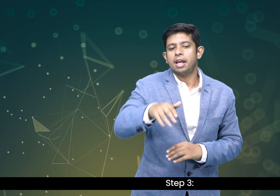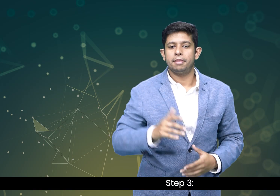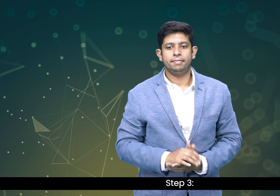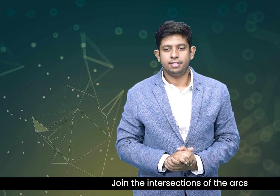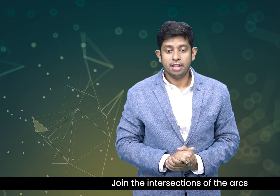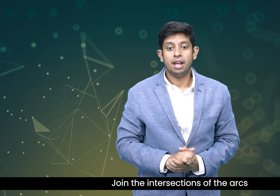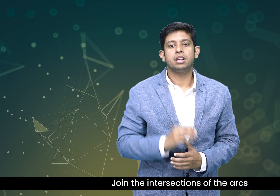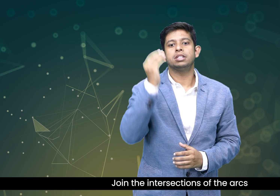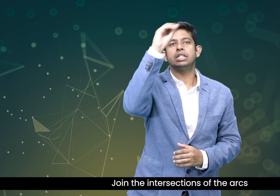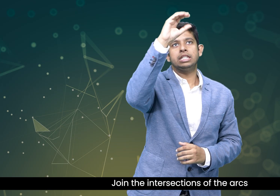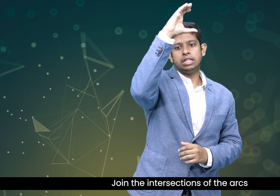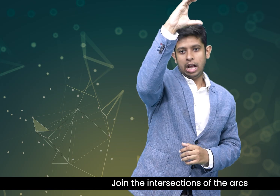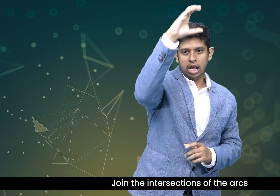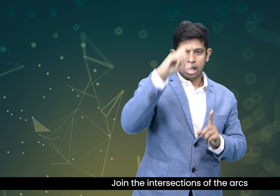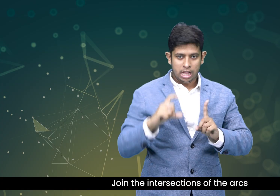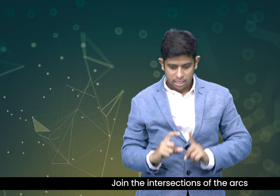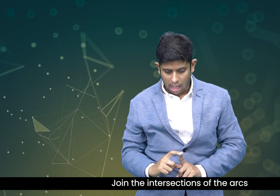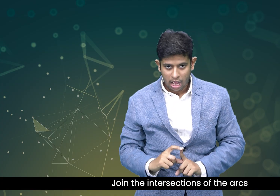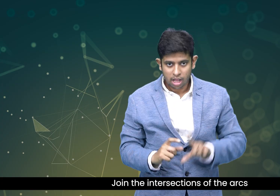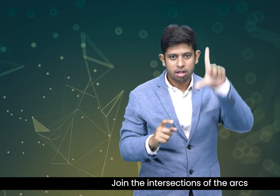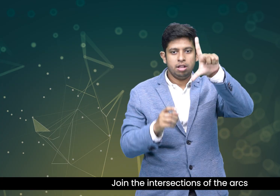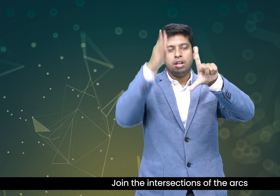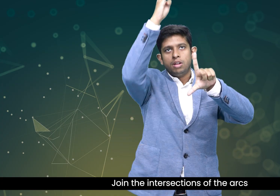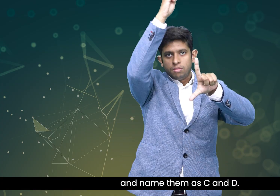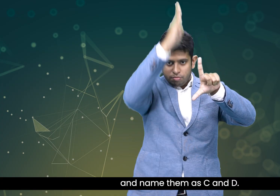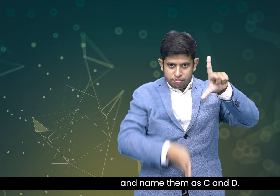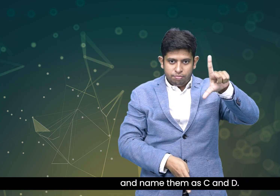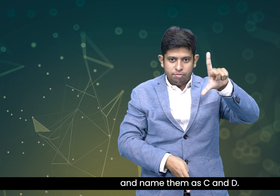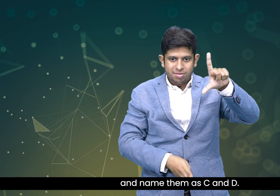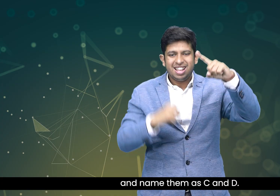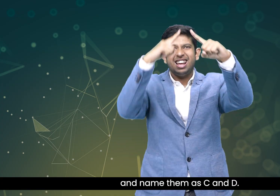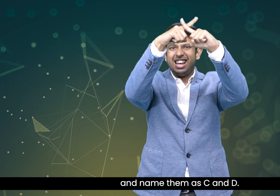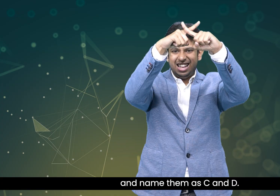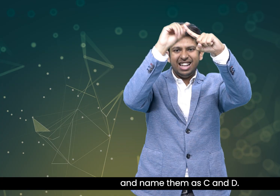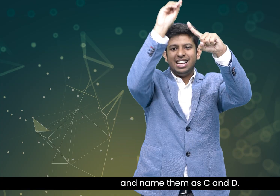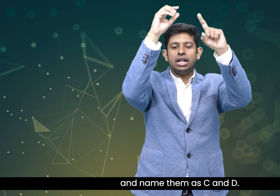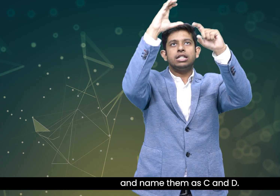Step 3. Join the intersections of the arcs and name them as C and D.